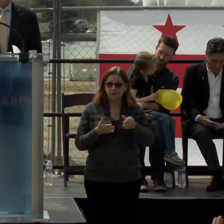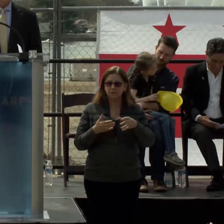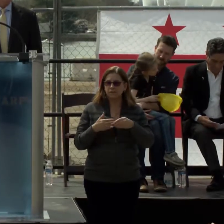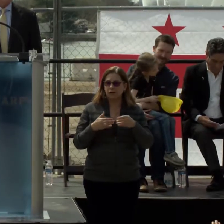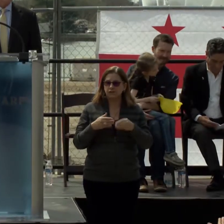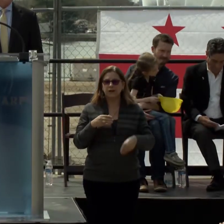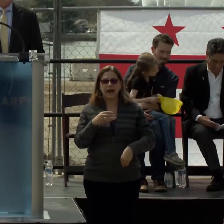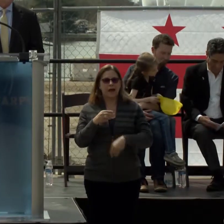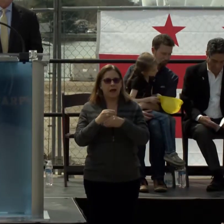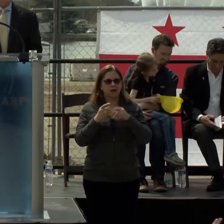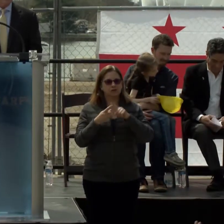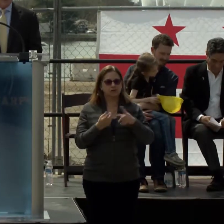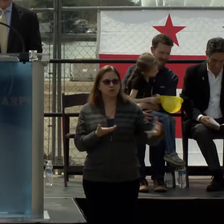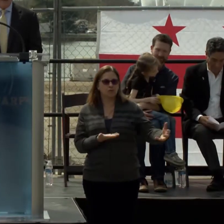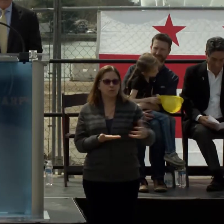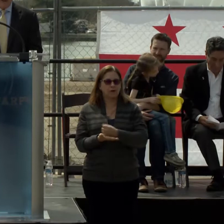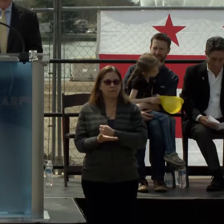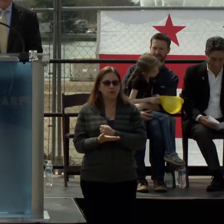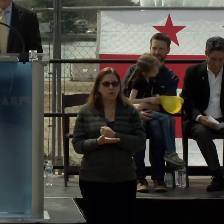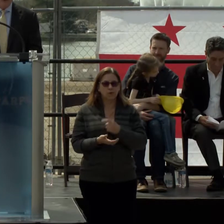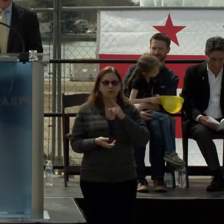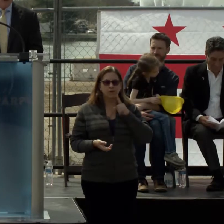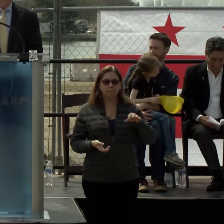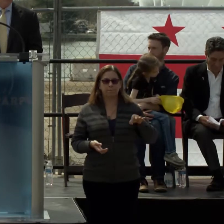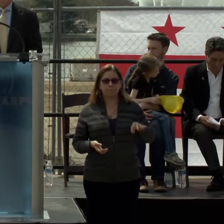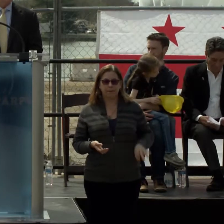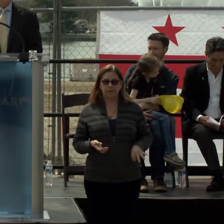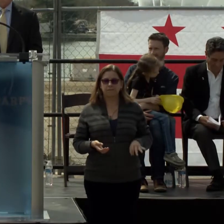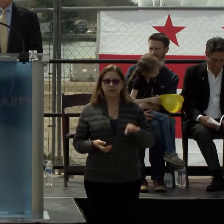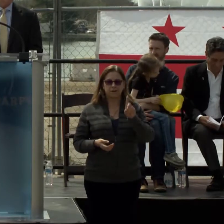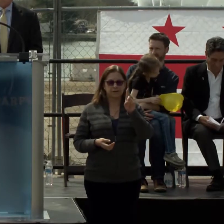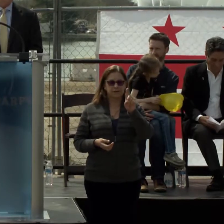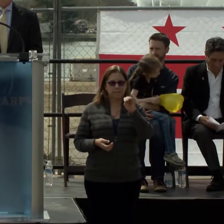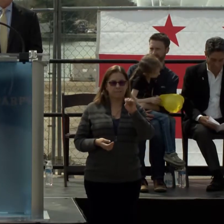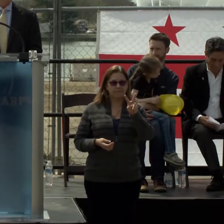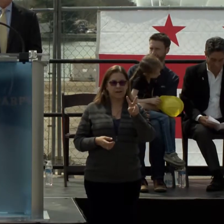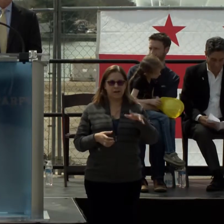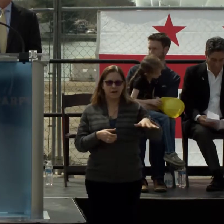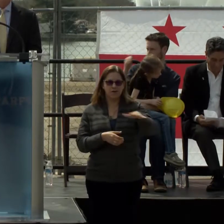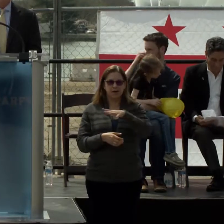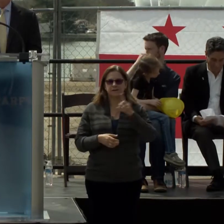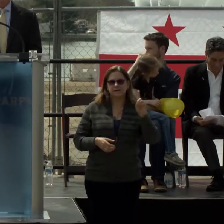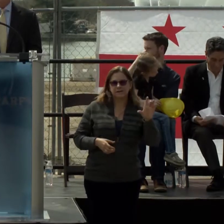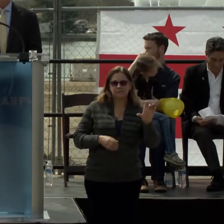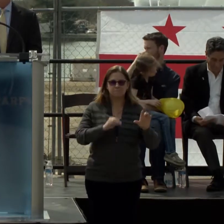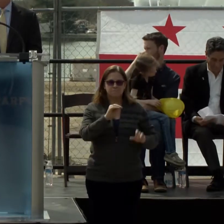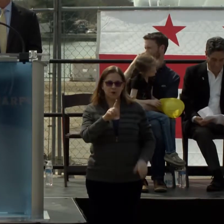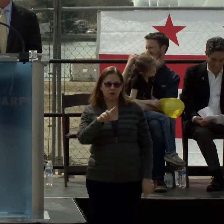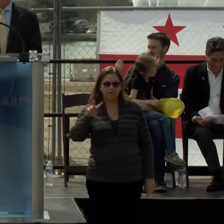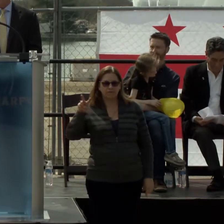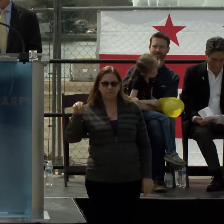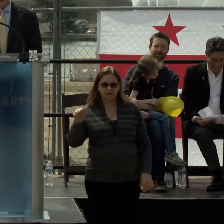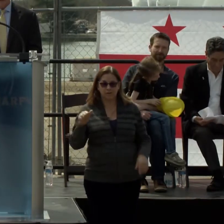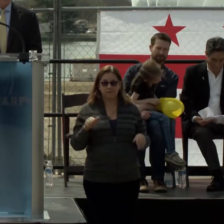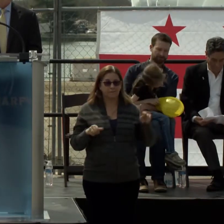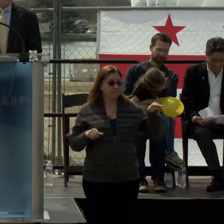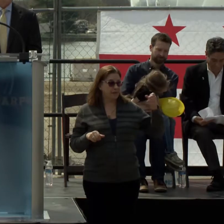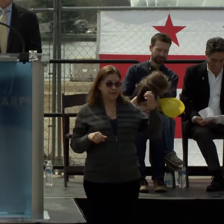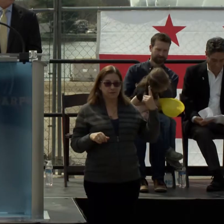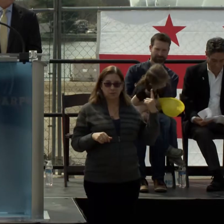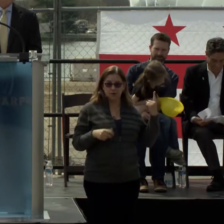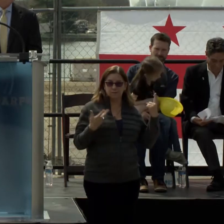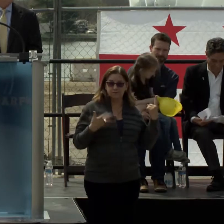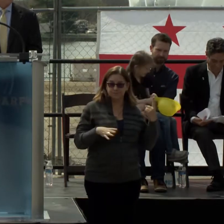recognition that has benefited the entire DMV. Most importantly, with Phase 1, we have created a community, and